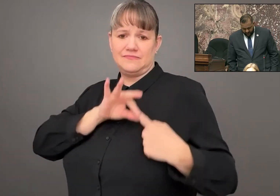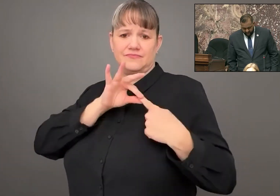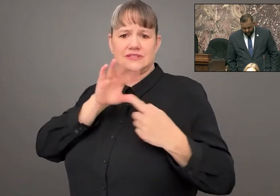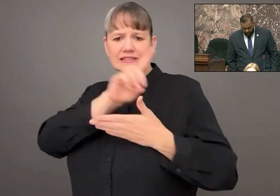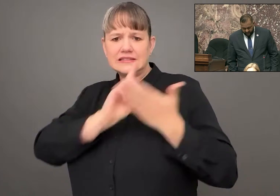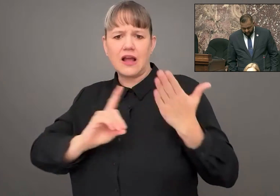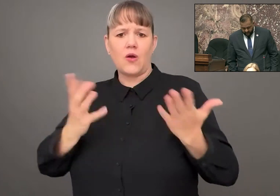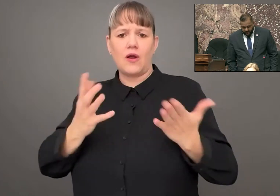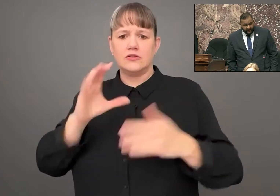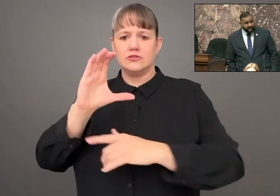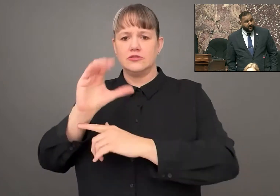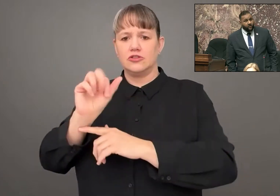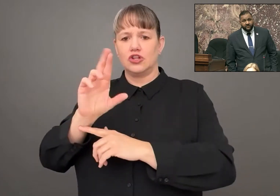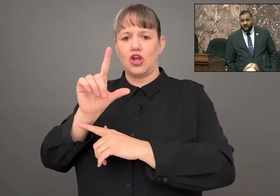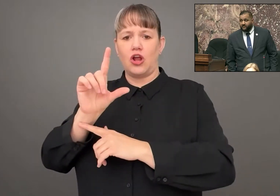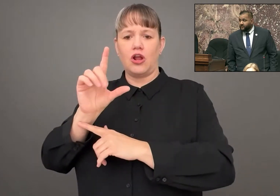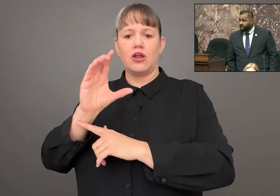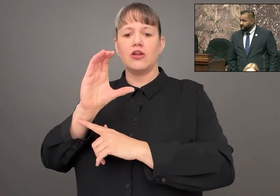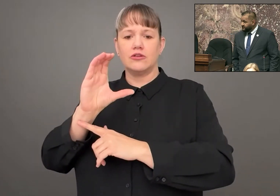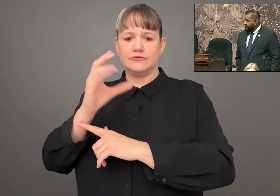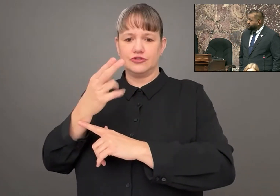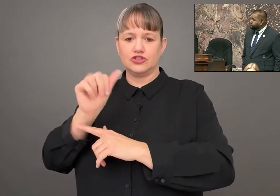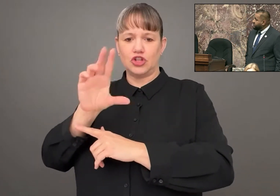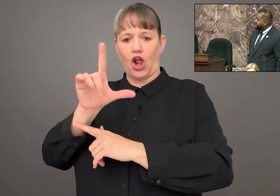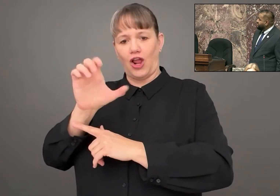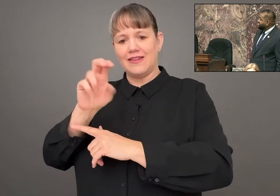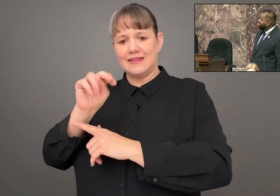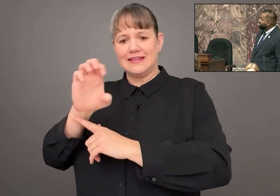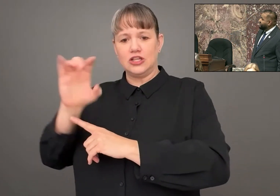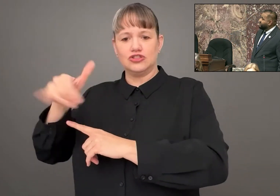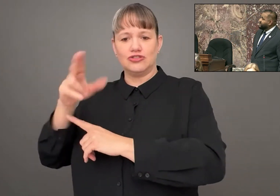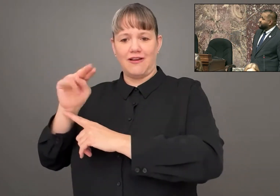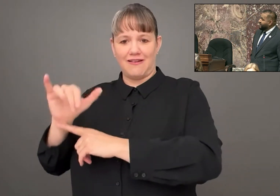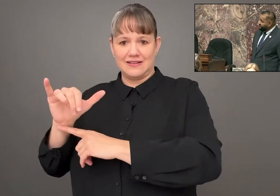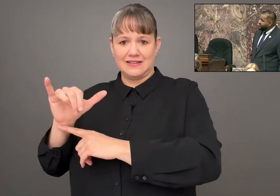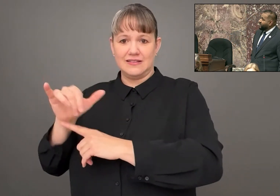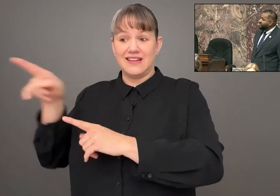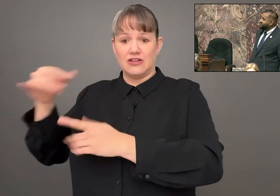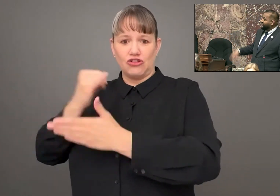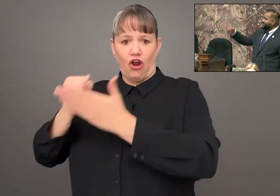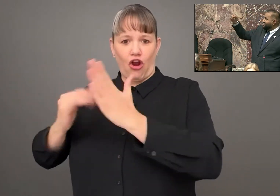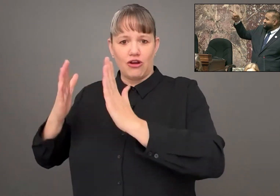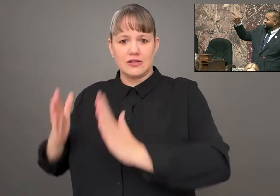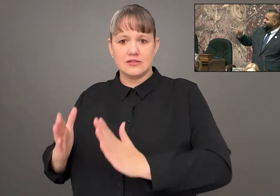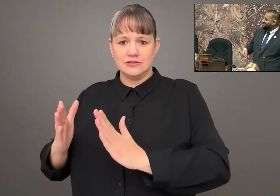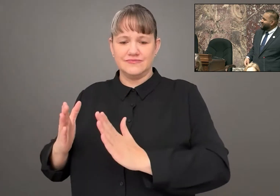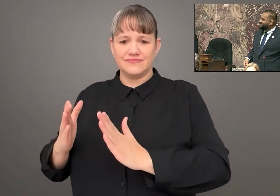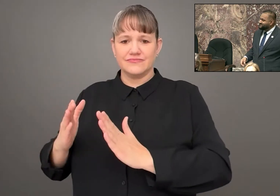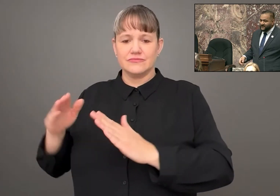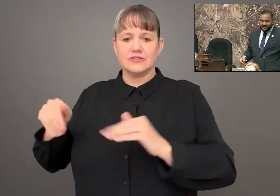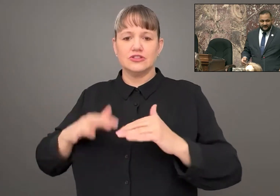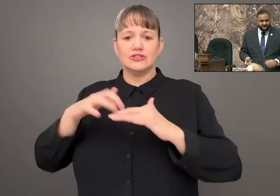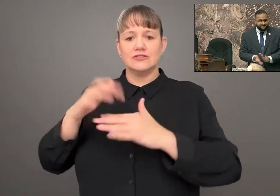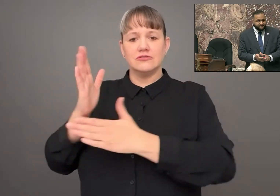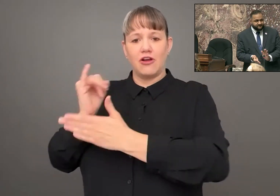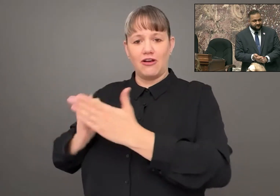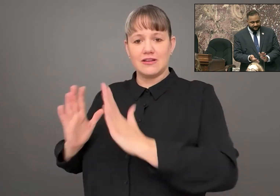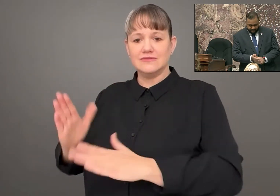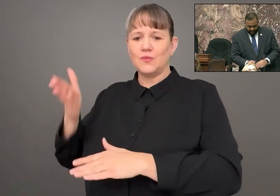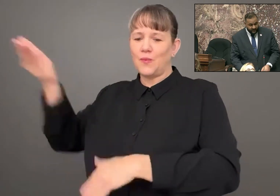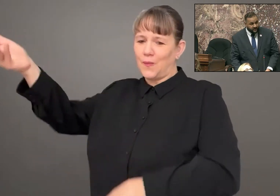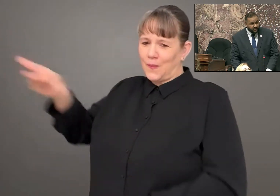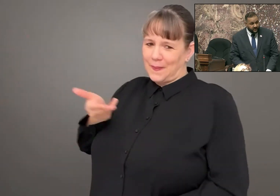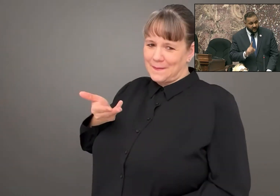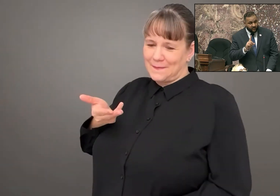Coatsan tribes artist, and so I hope the members of this House will join me in making them feel very welcome today. They're just right up there.